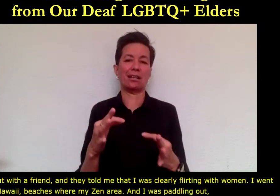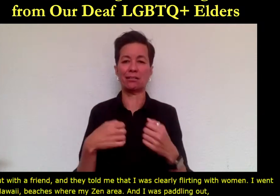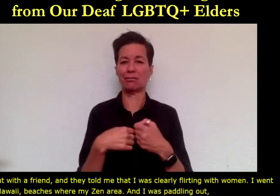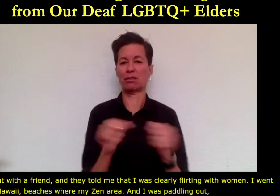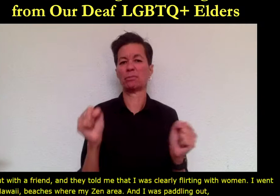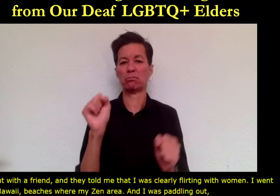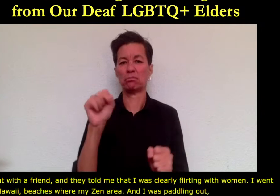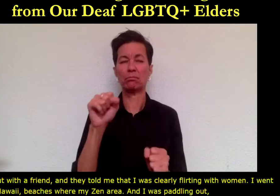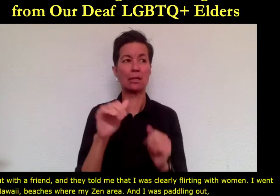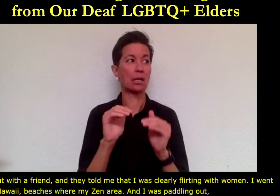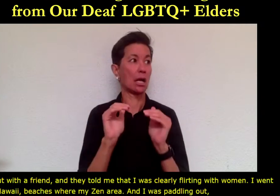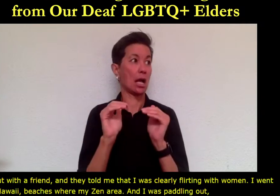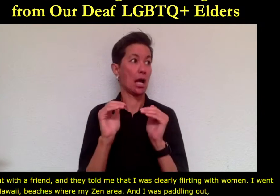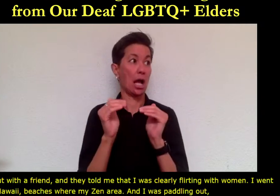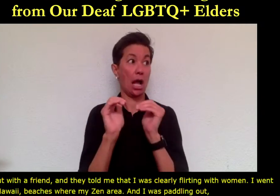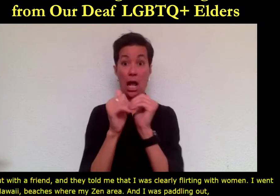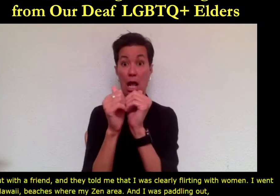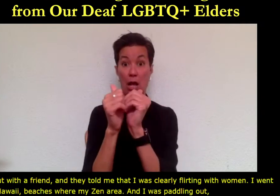so i decided that moment that i was going to come out